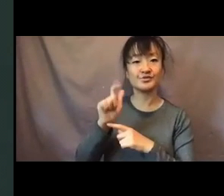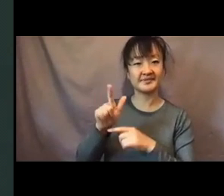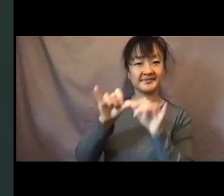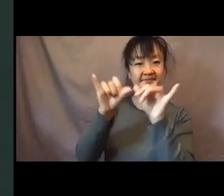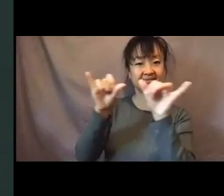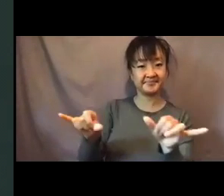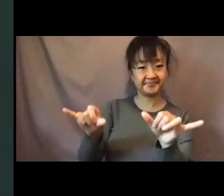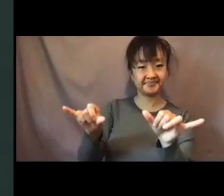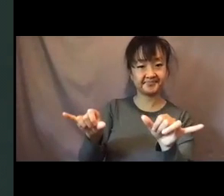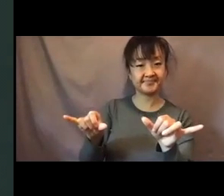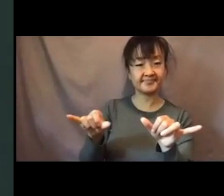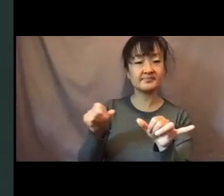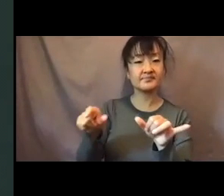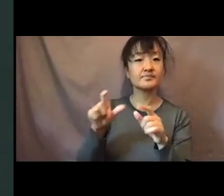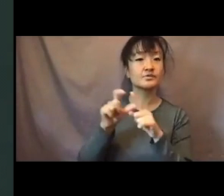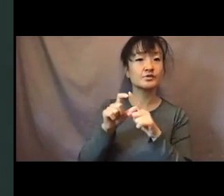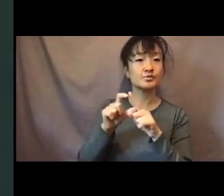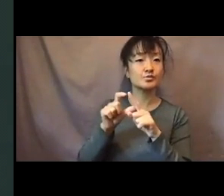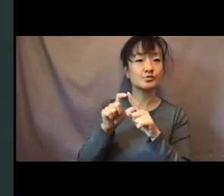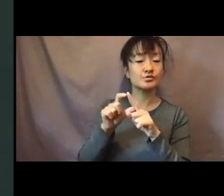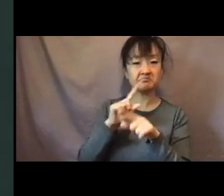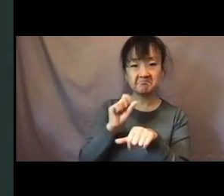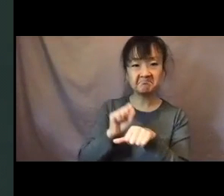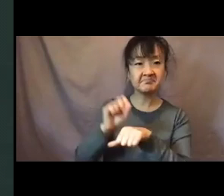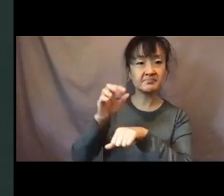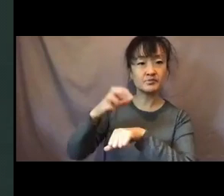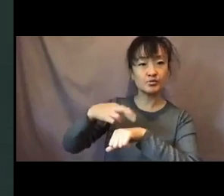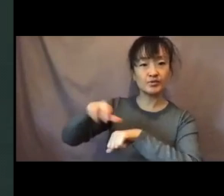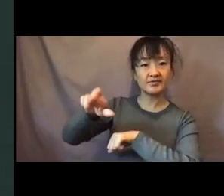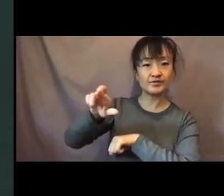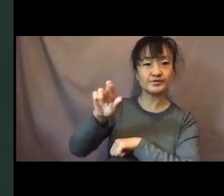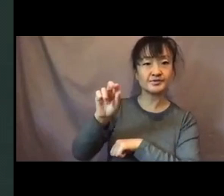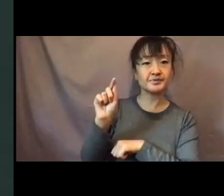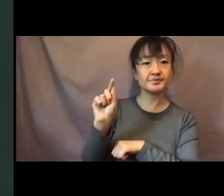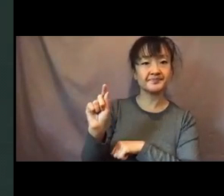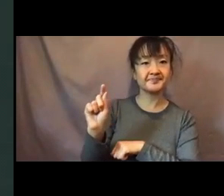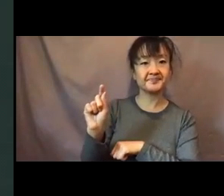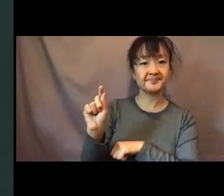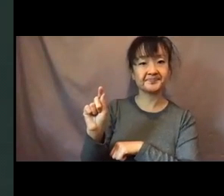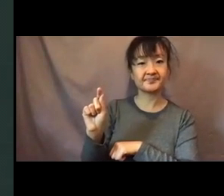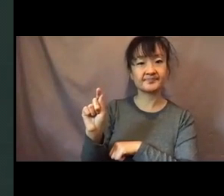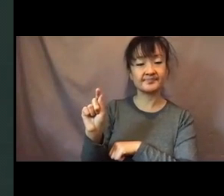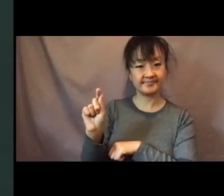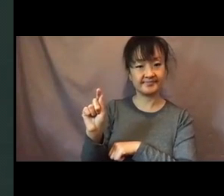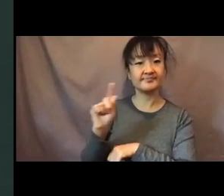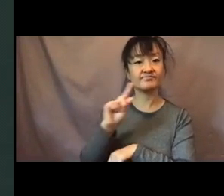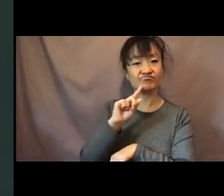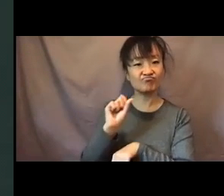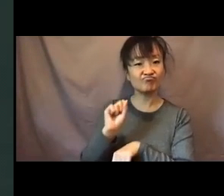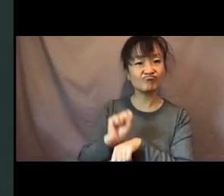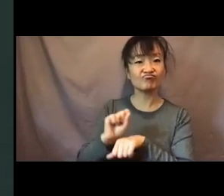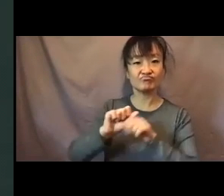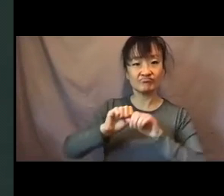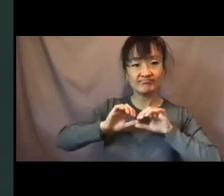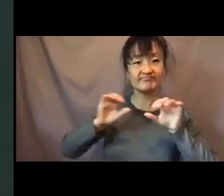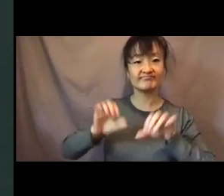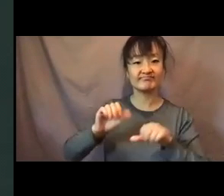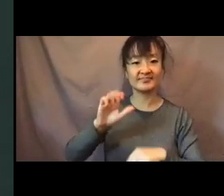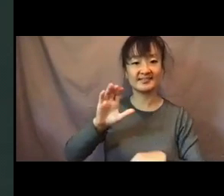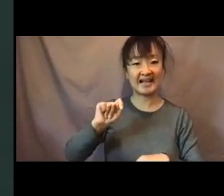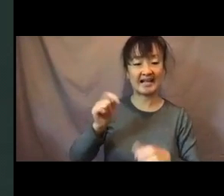it uses words that actually have reference to the act of weaving, right? It